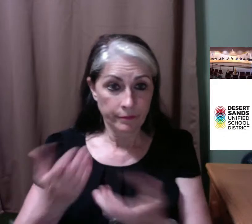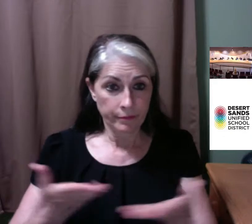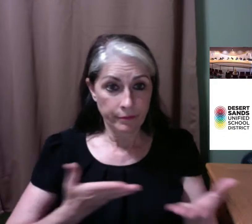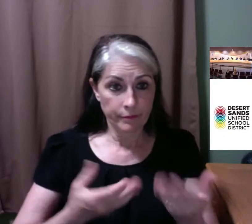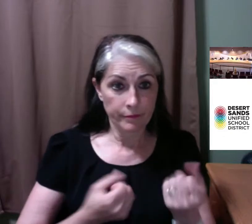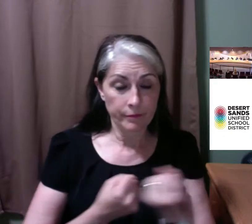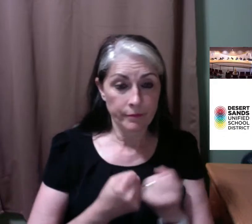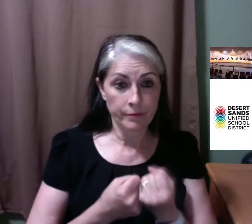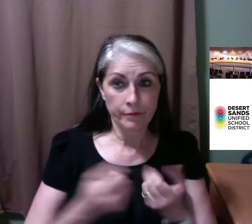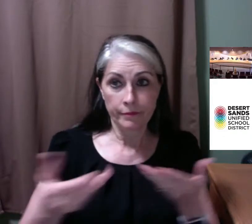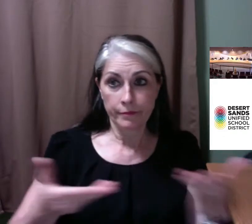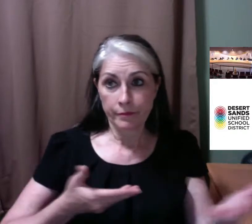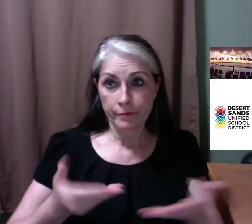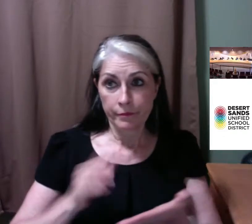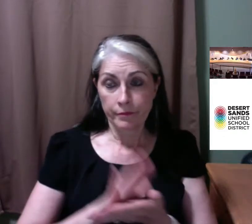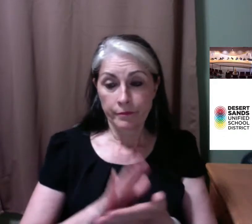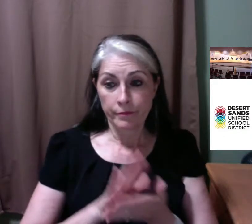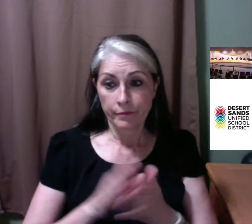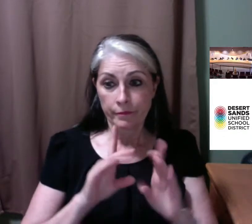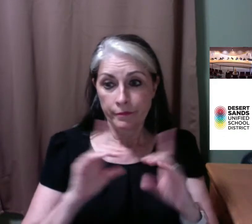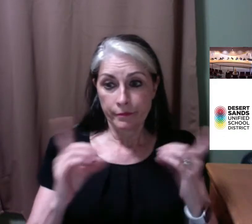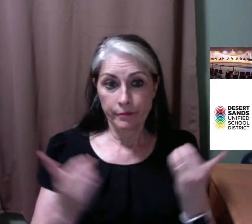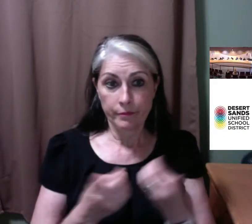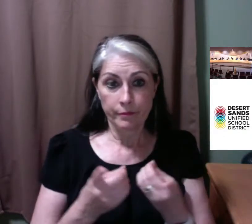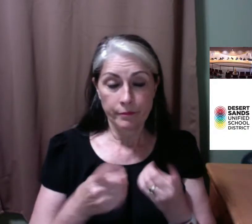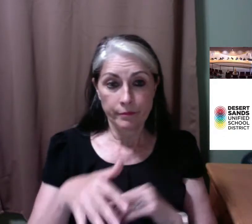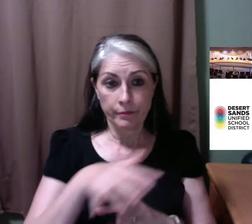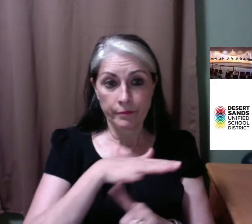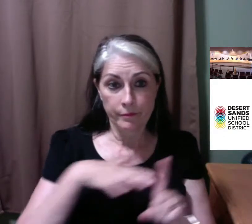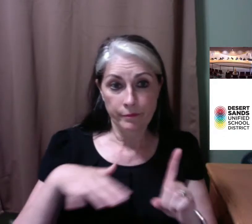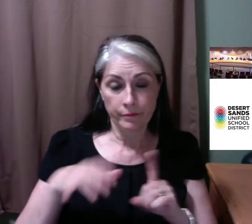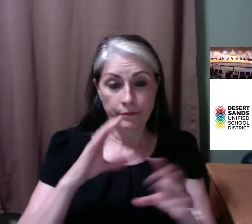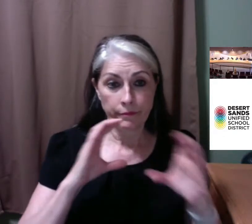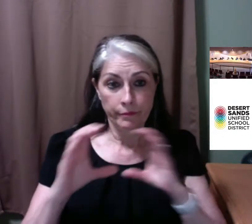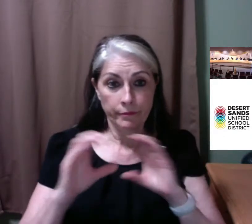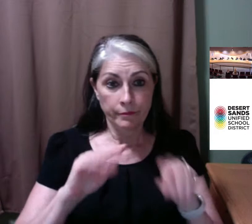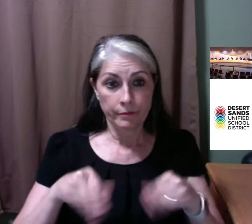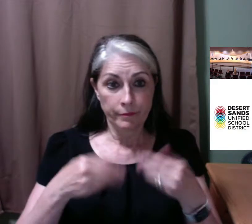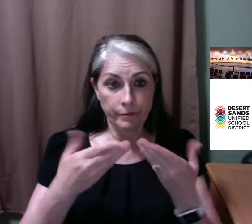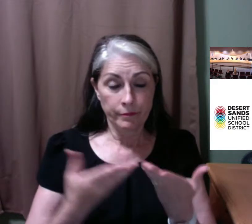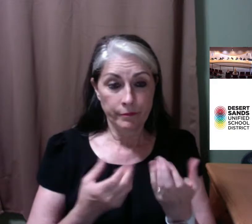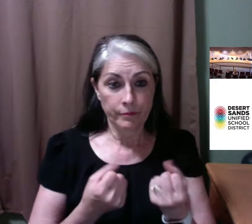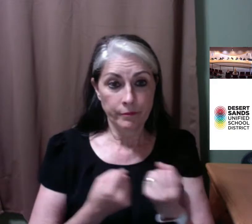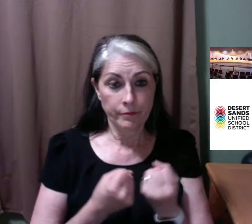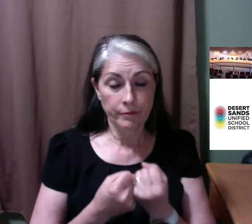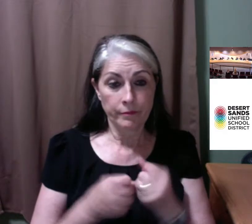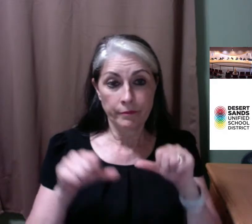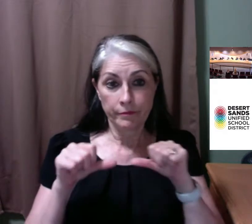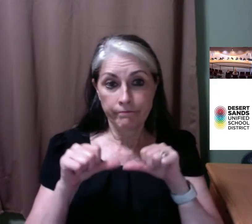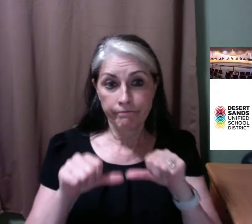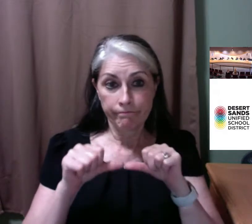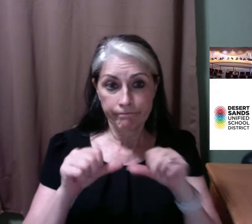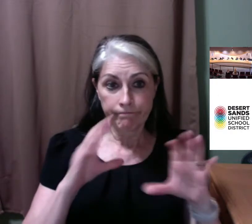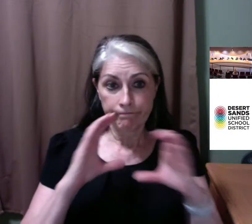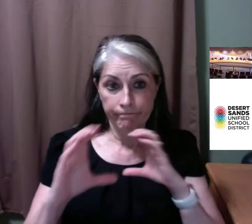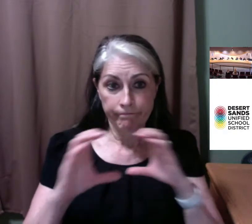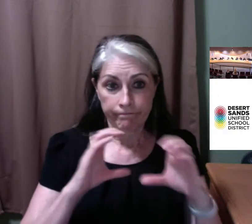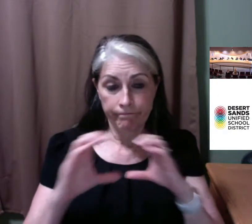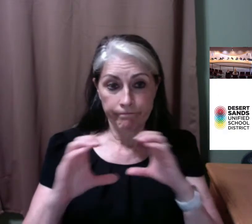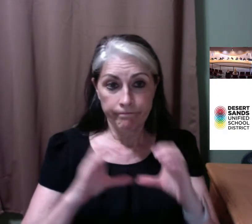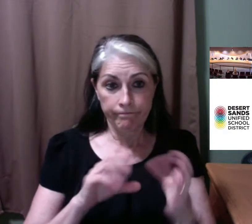support inviting schools and district environments. Communication provides the support for ongoing communication through